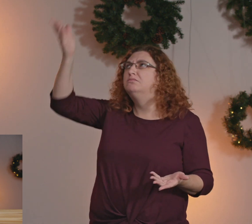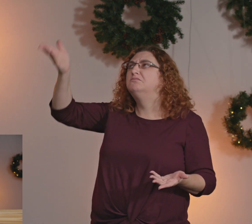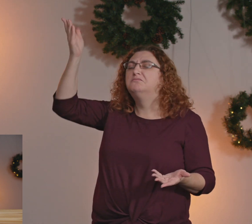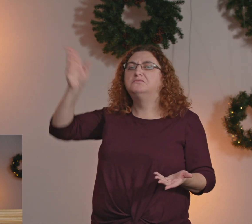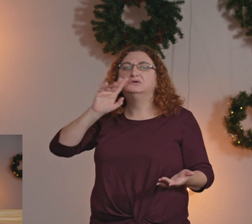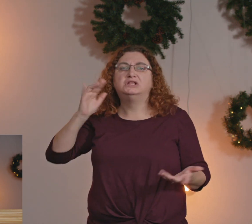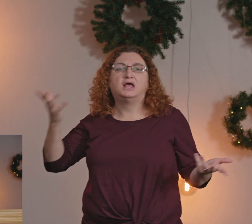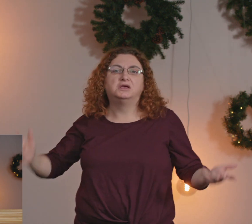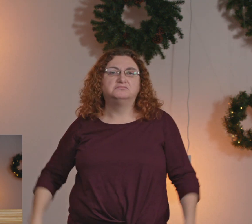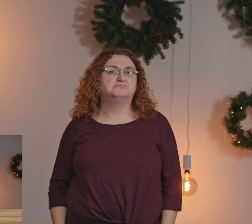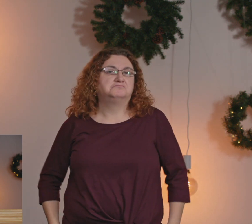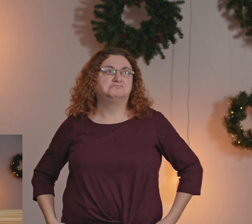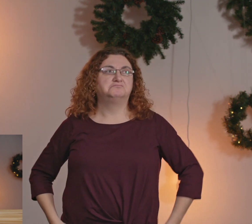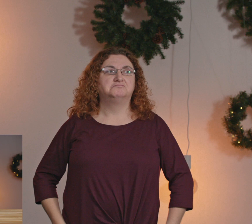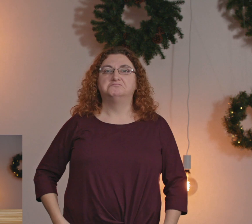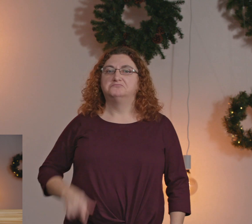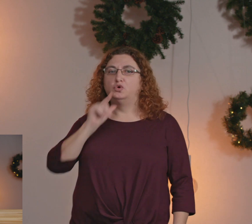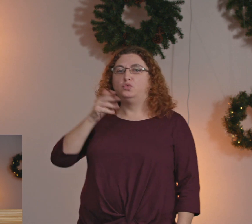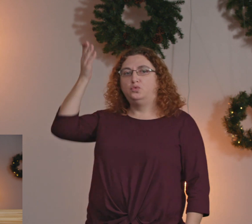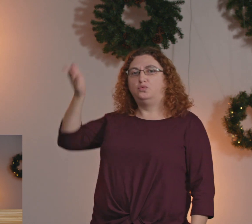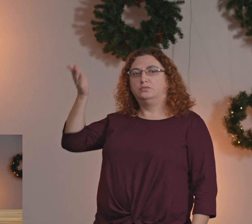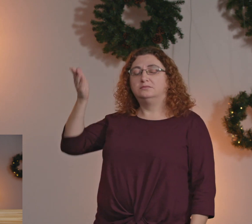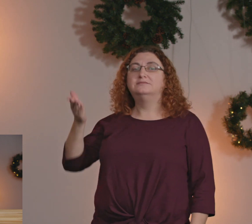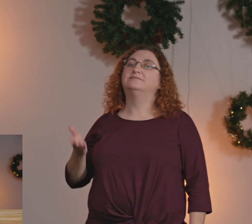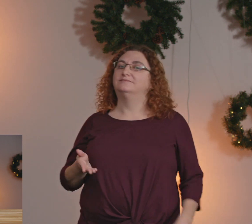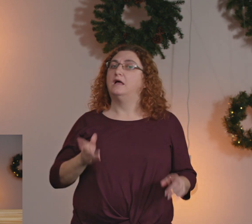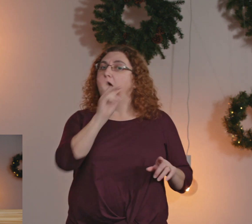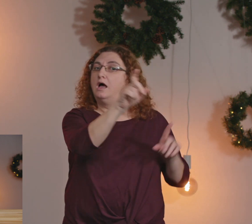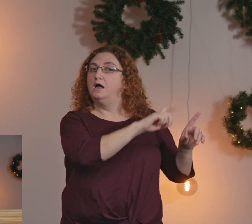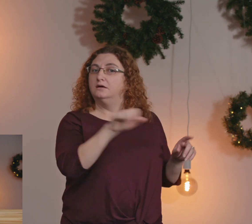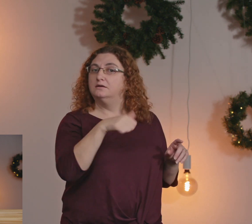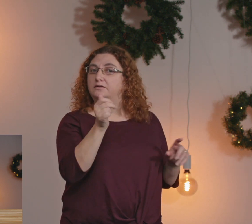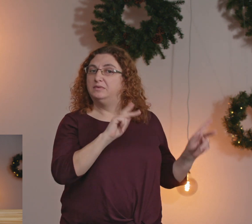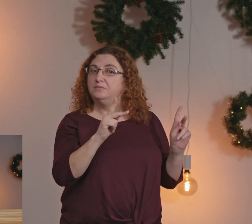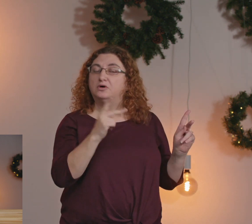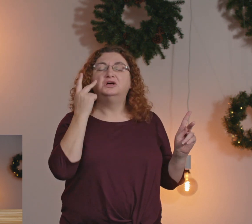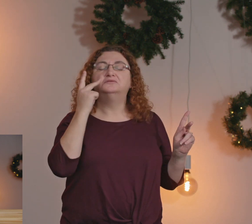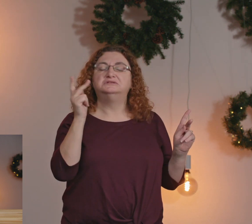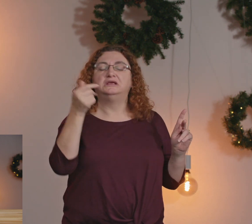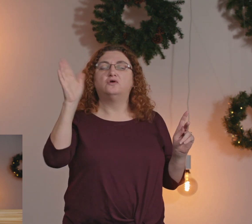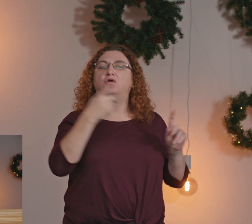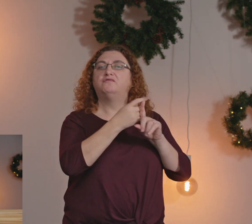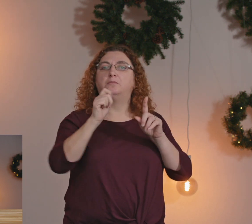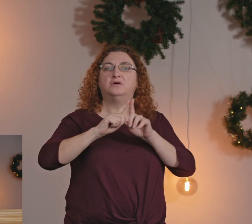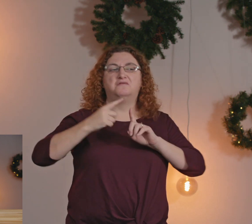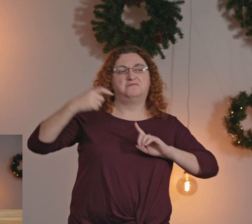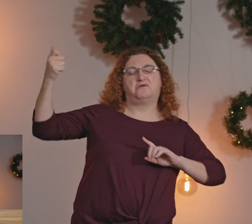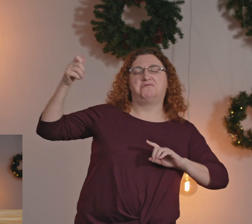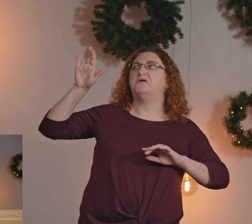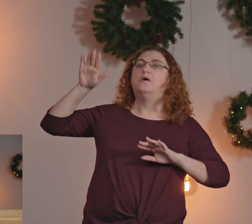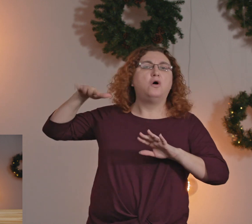particular ways because they've kind of seen him at a distance and think that, well, he's mean